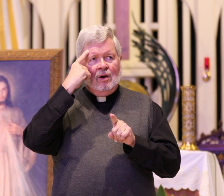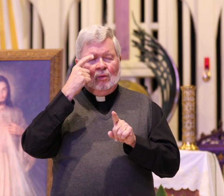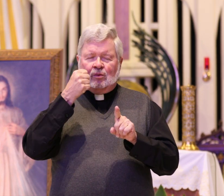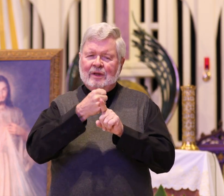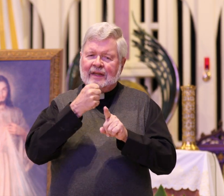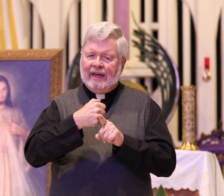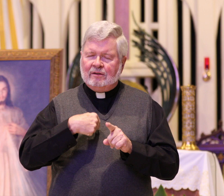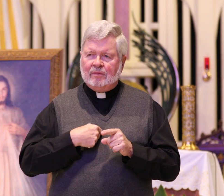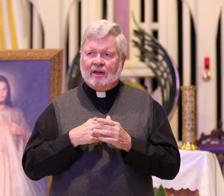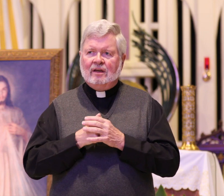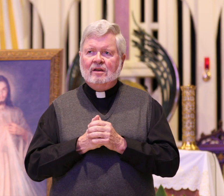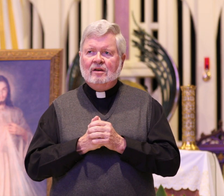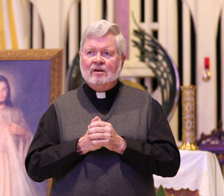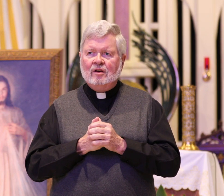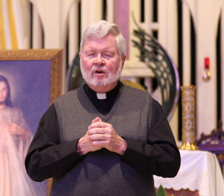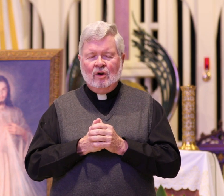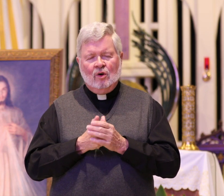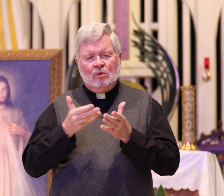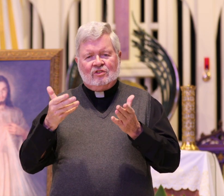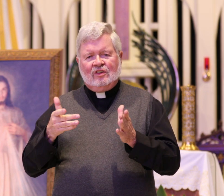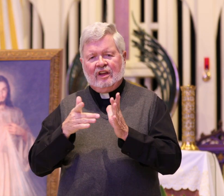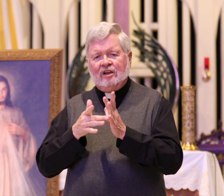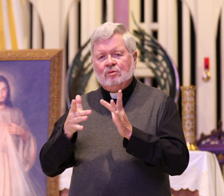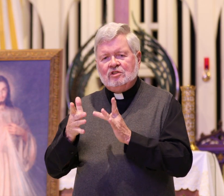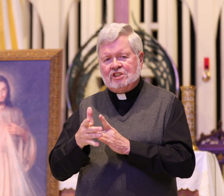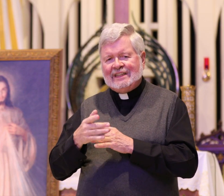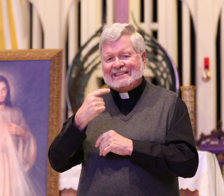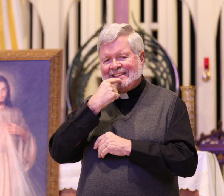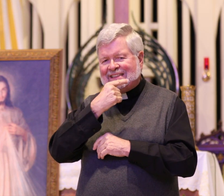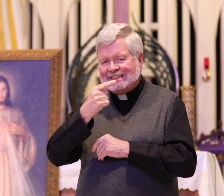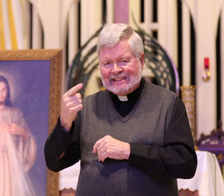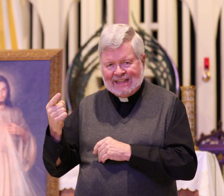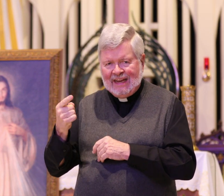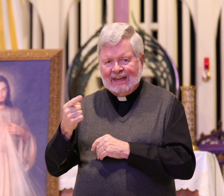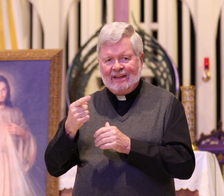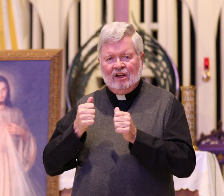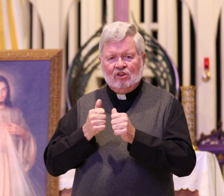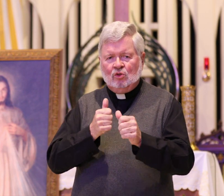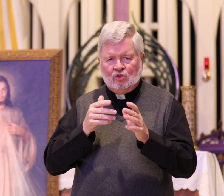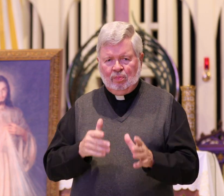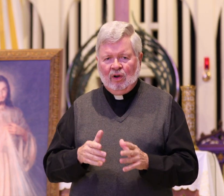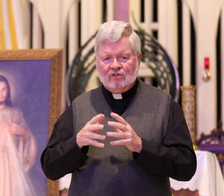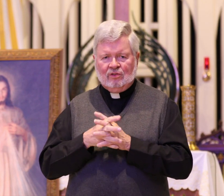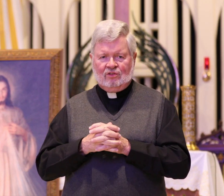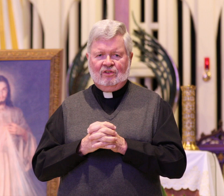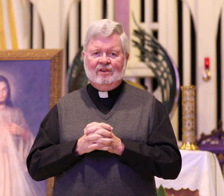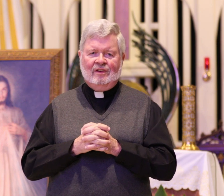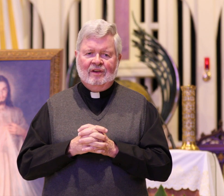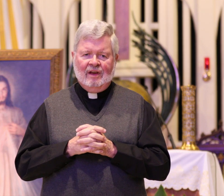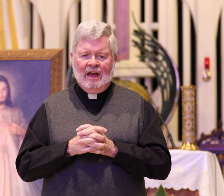what really hit me was that here was Jesus saying to his apostles,